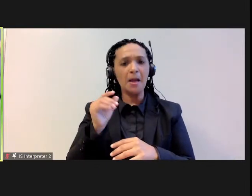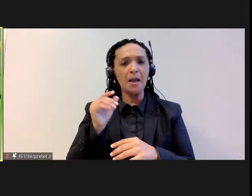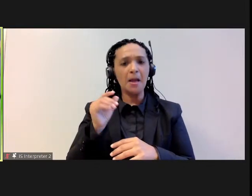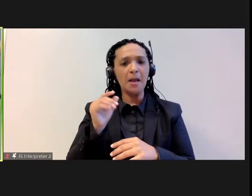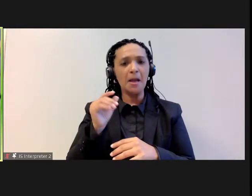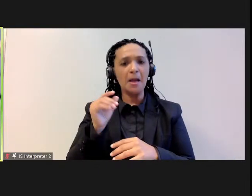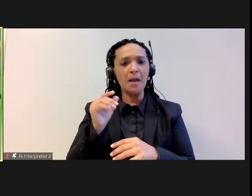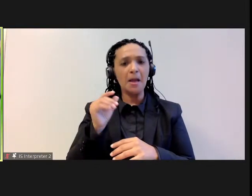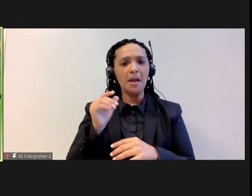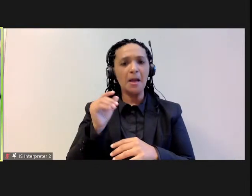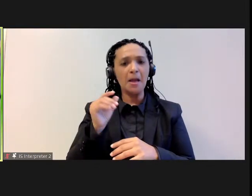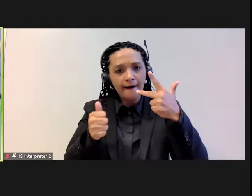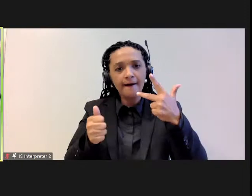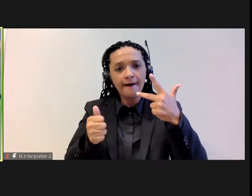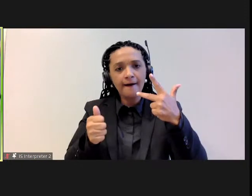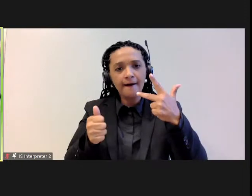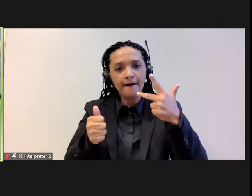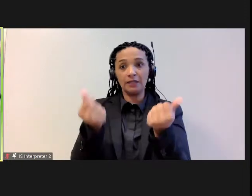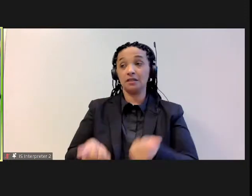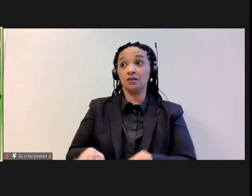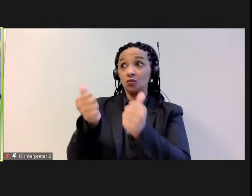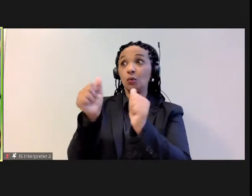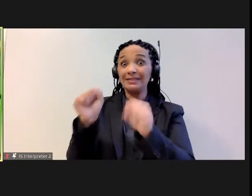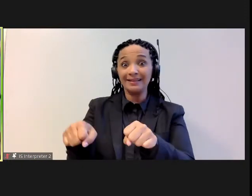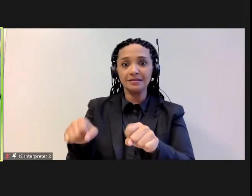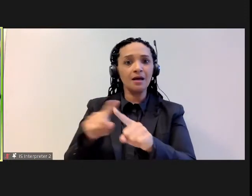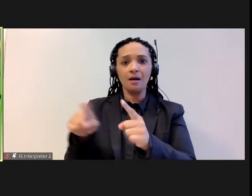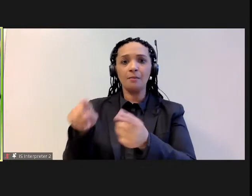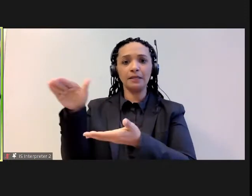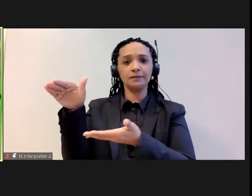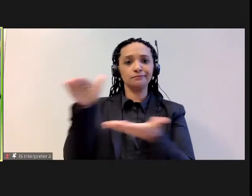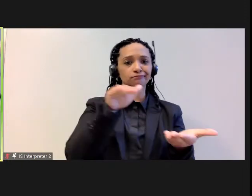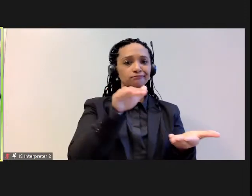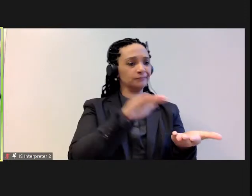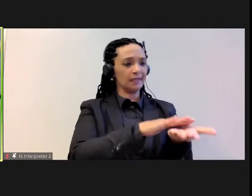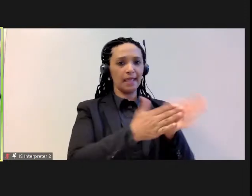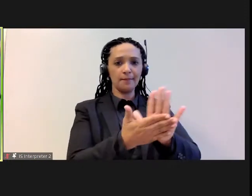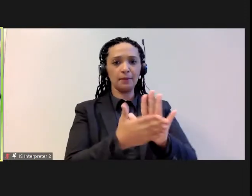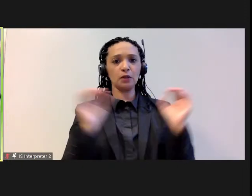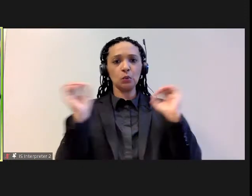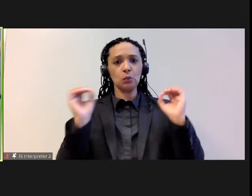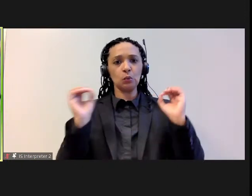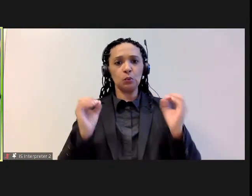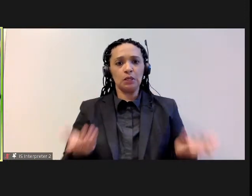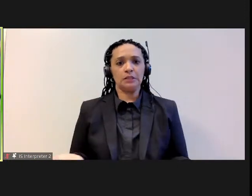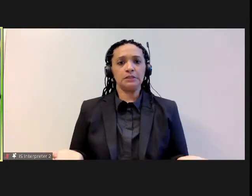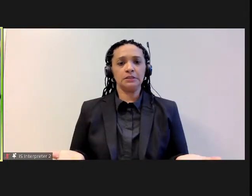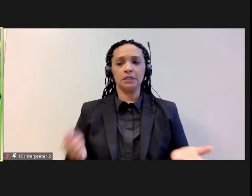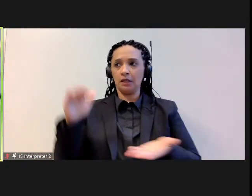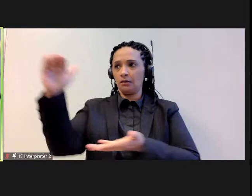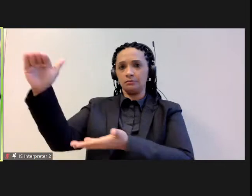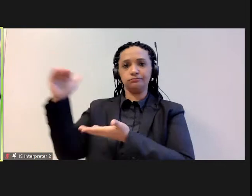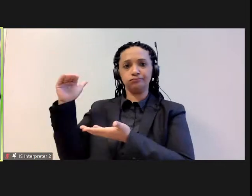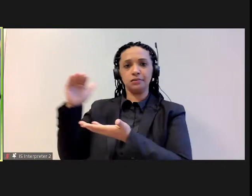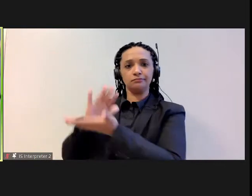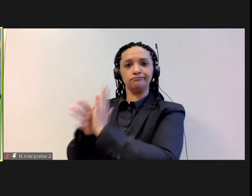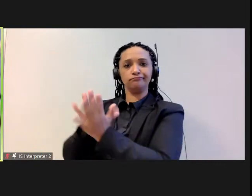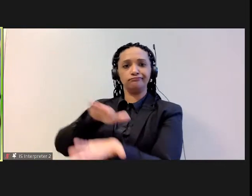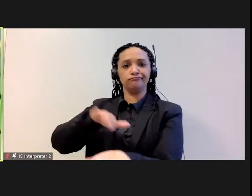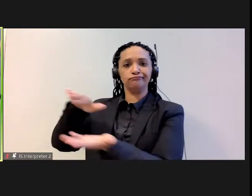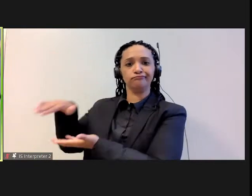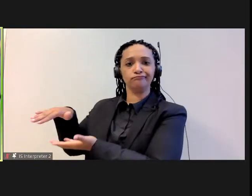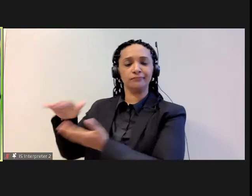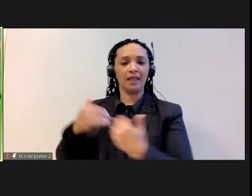are actually measured due to the fact that this data is actually not being utilized and used in the health facilities that is actually being collected, for example, or a lot of